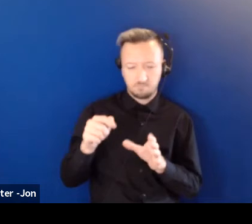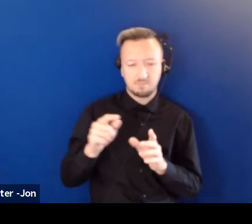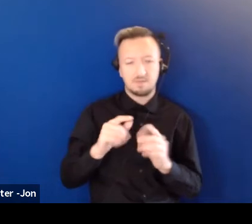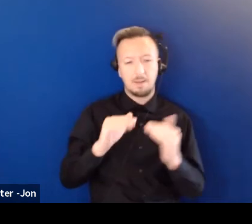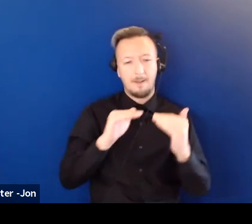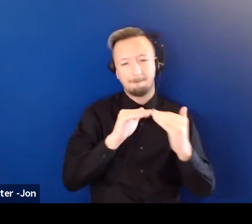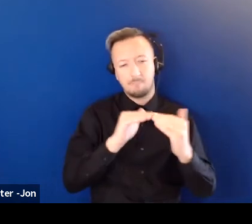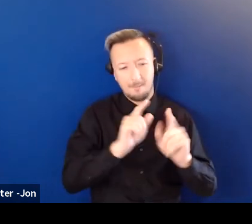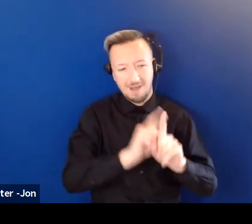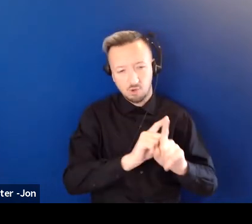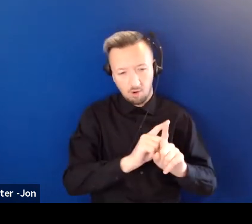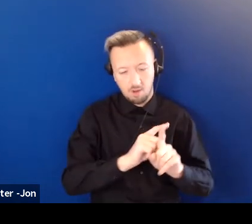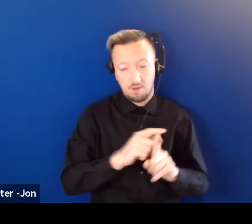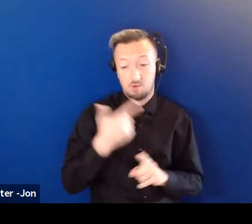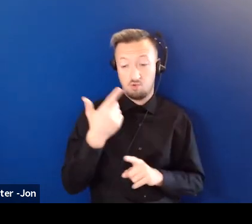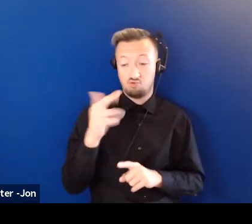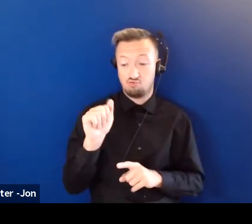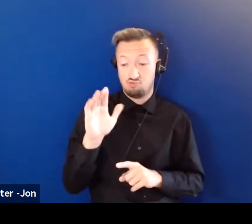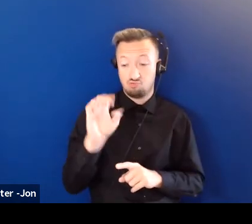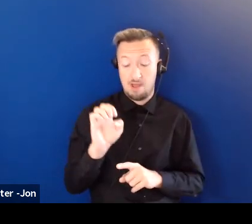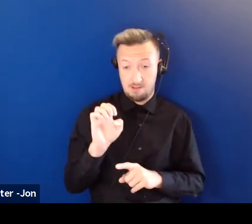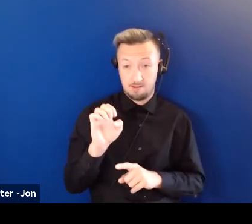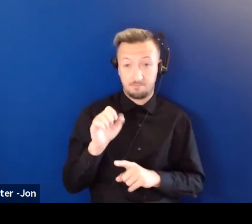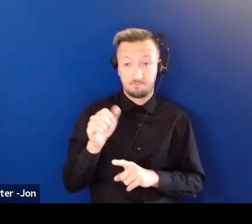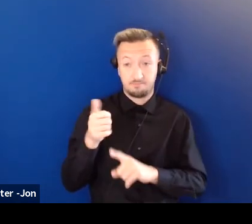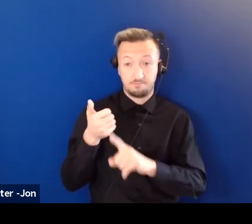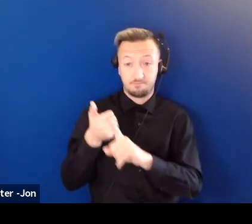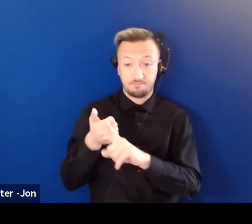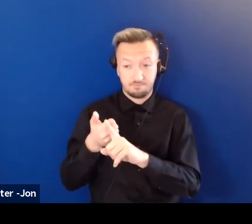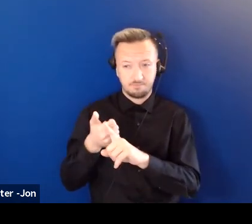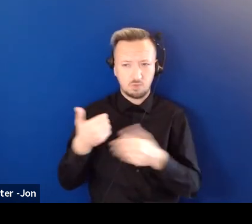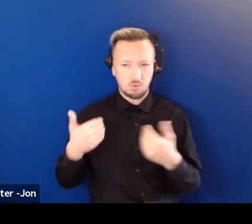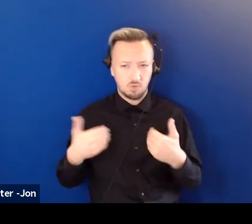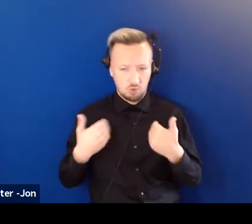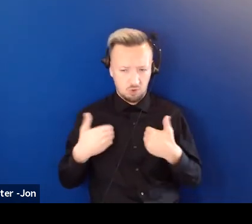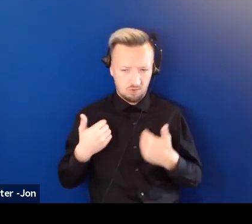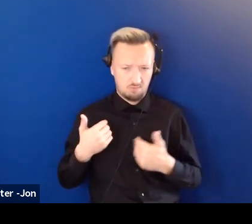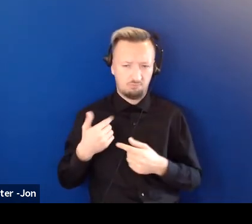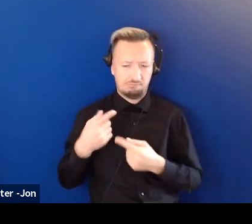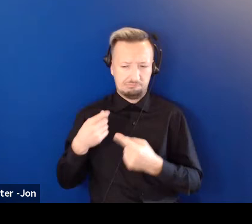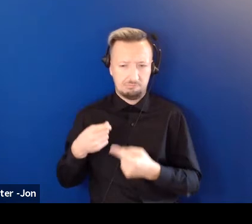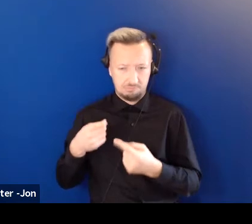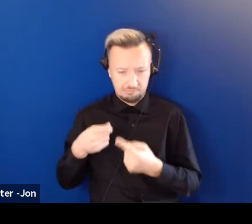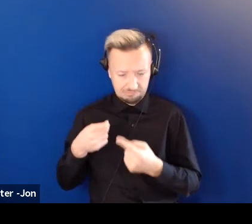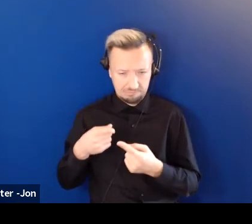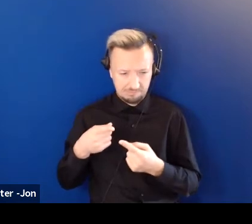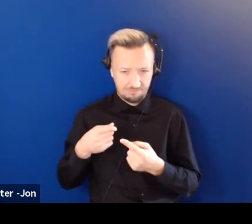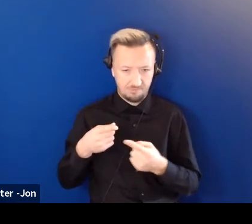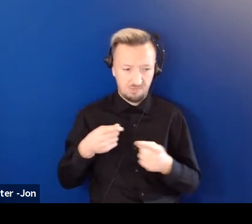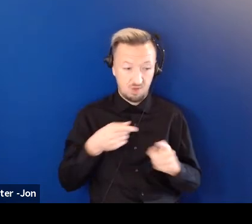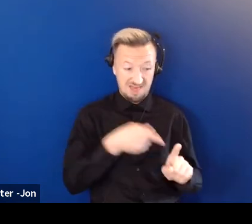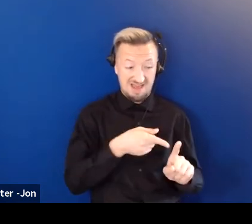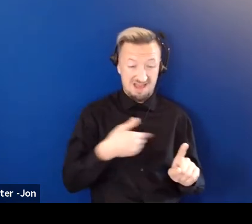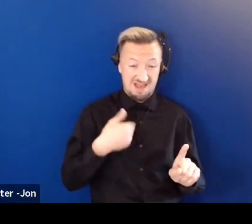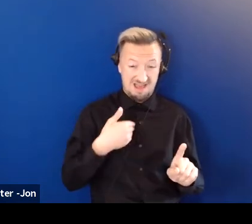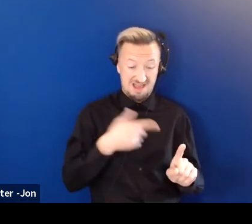Grace had a really wonderful opportunity as a youth was really struggling with the switch to virtual